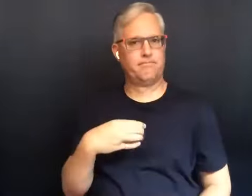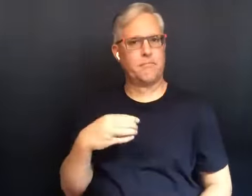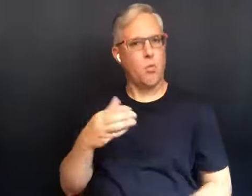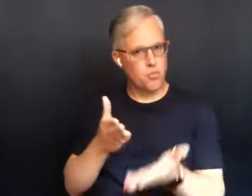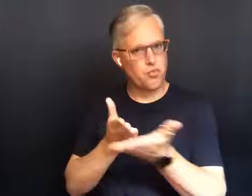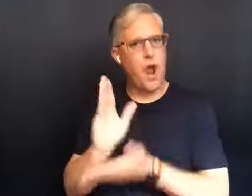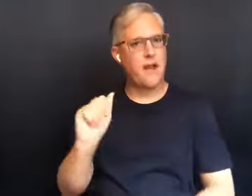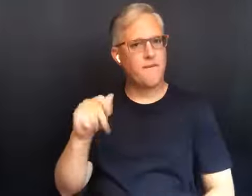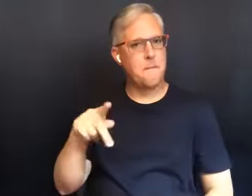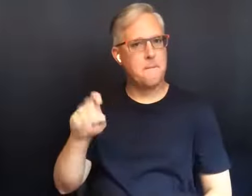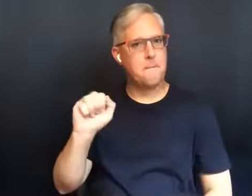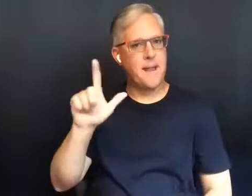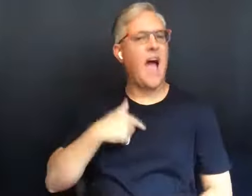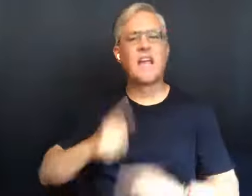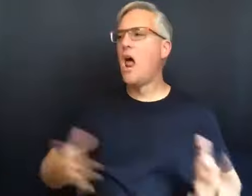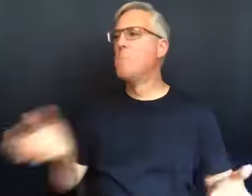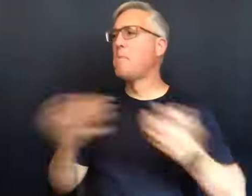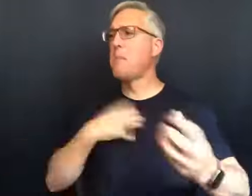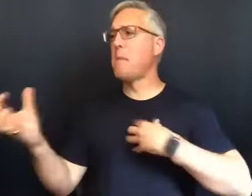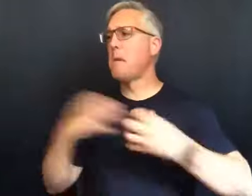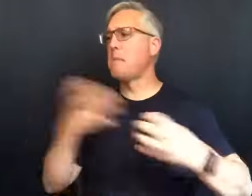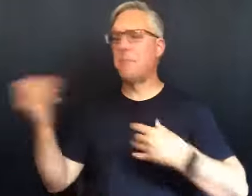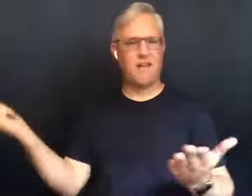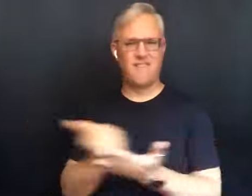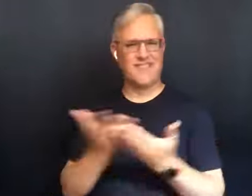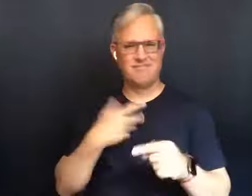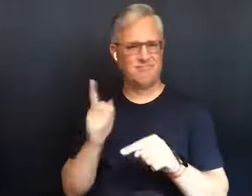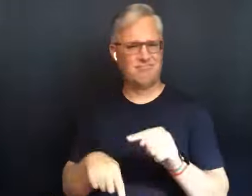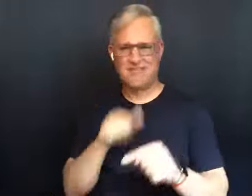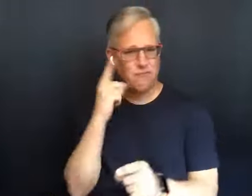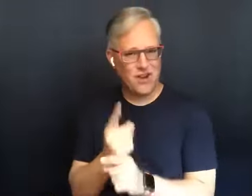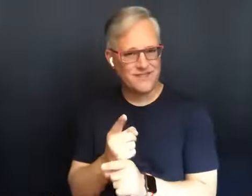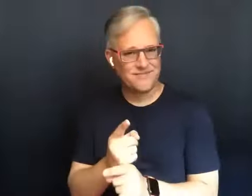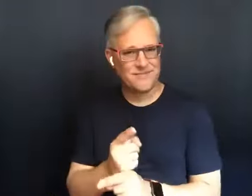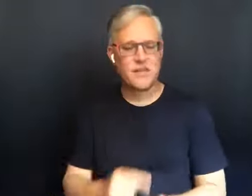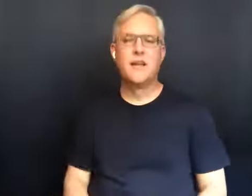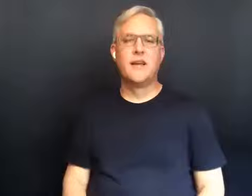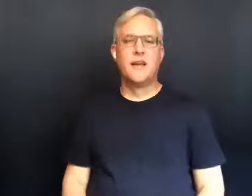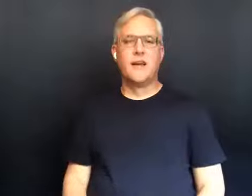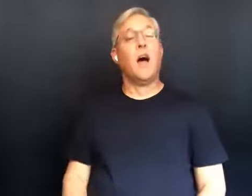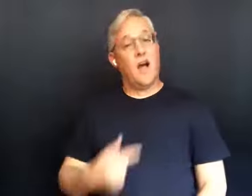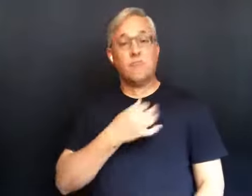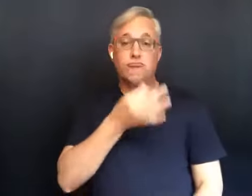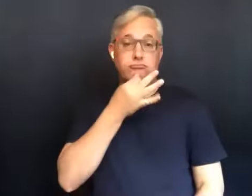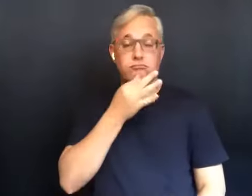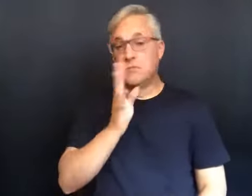so I have to be a little bit judicious and responsible with that right. You know, I can't really like throw it around all the